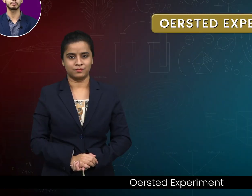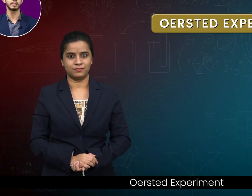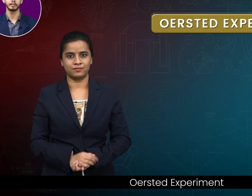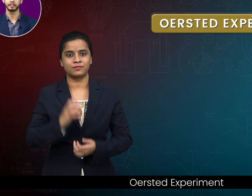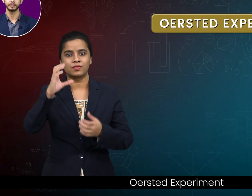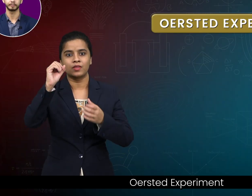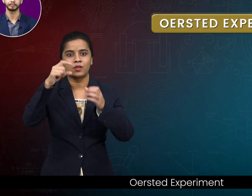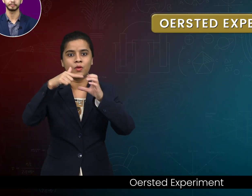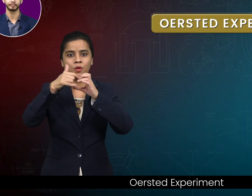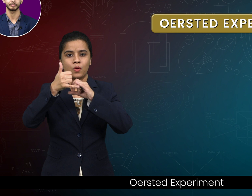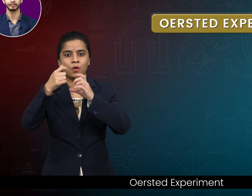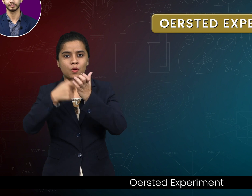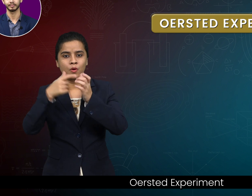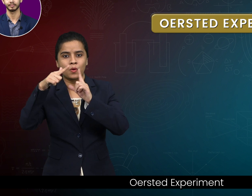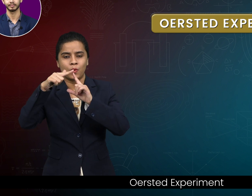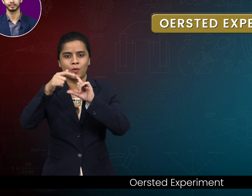Oersterd experiment.